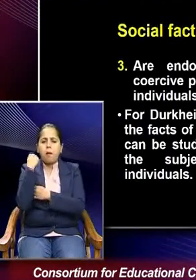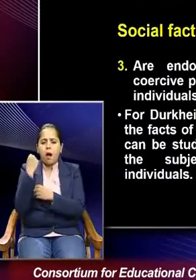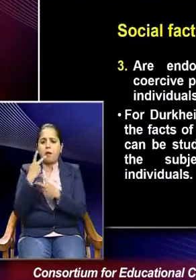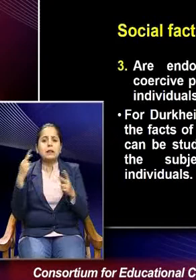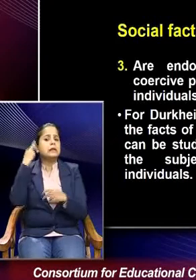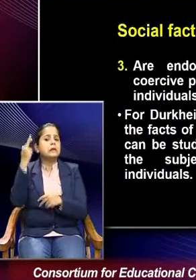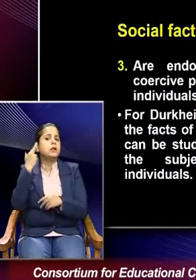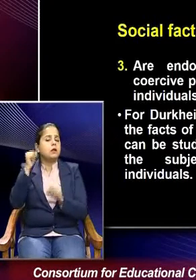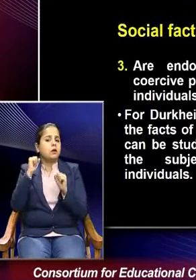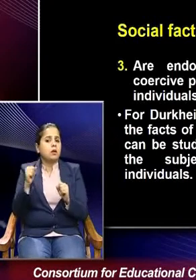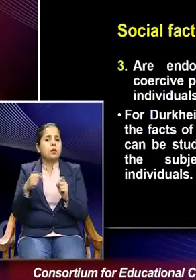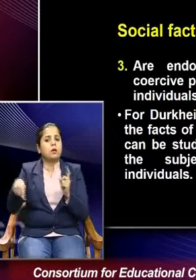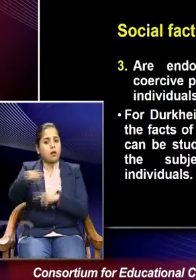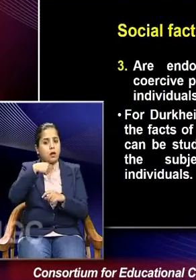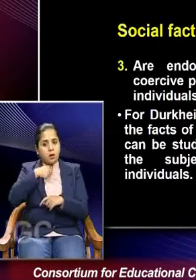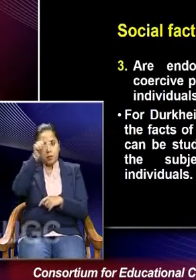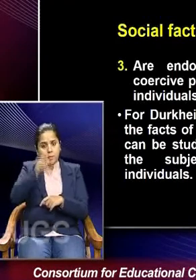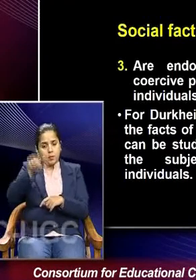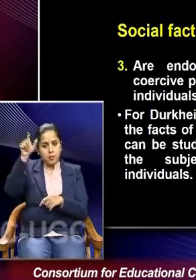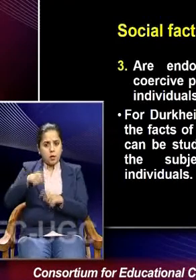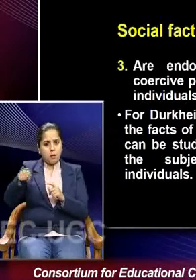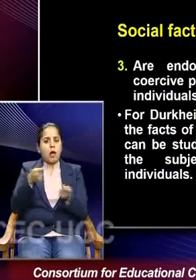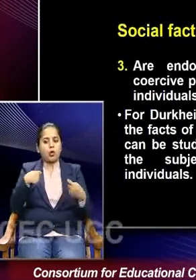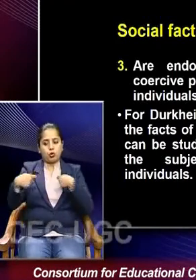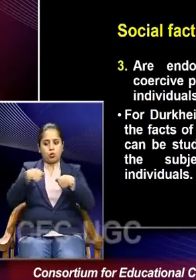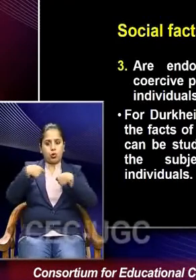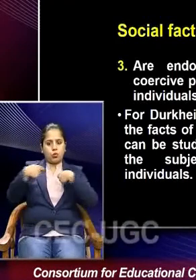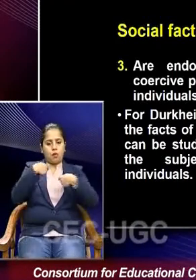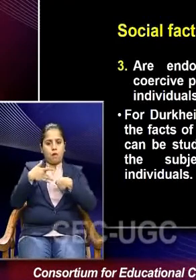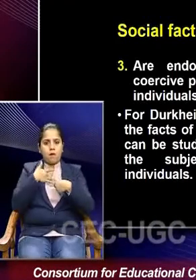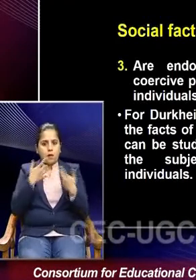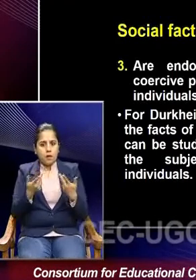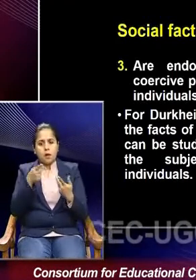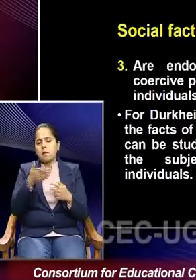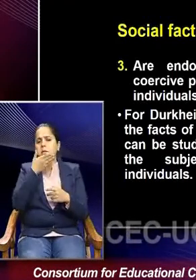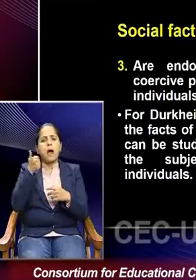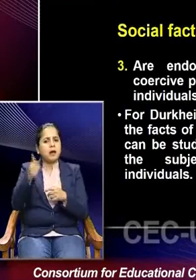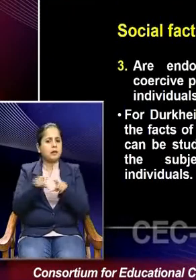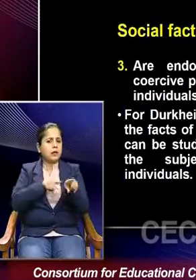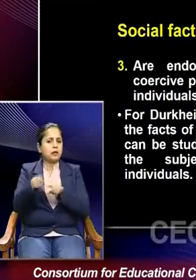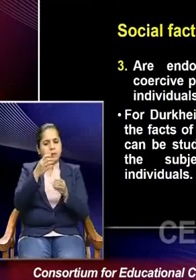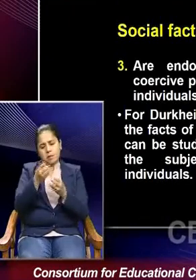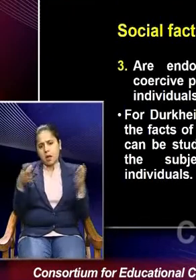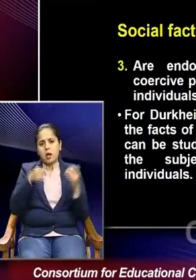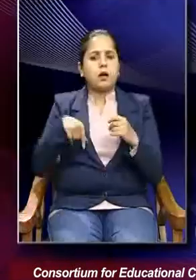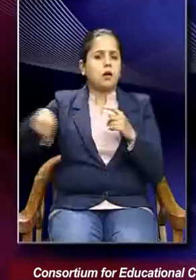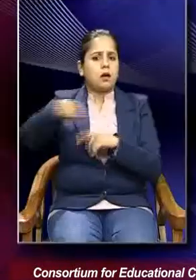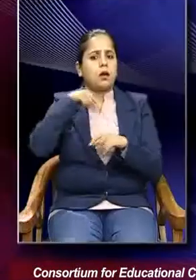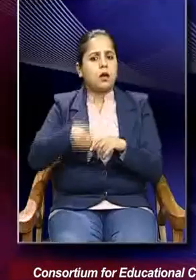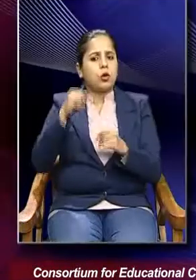reason of which individuals are controlled. So, you know, like the best example that many sociologists give